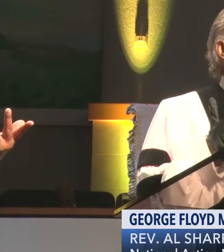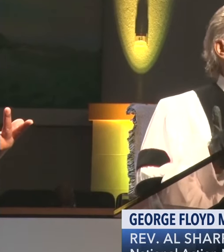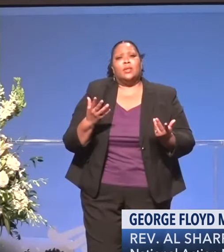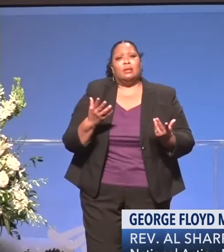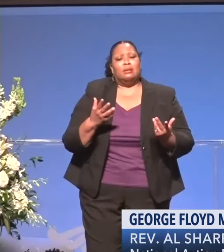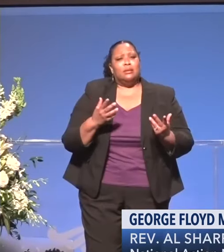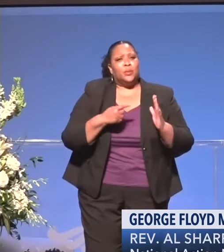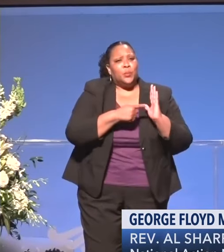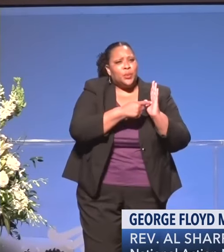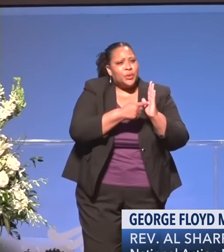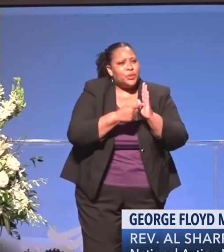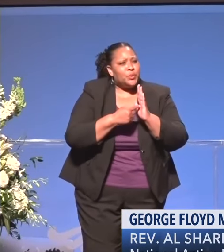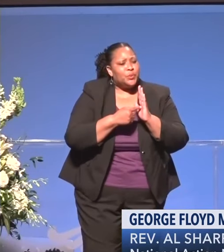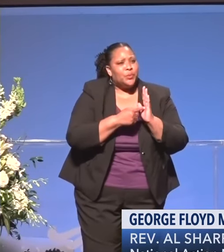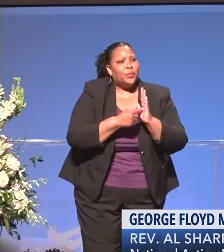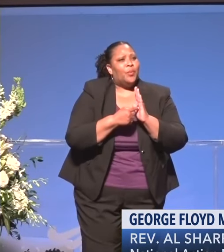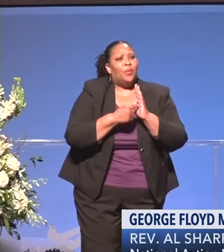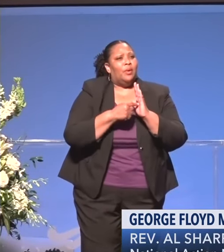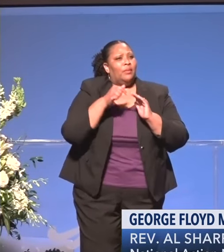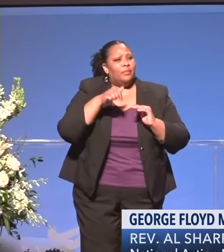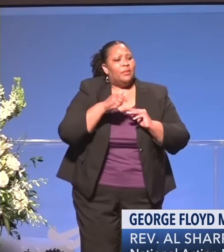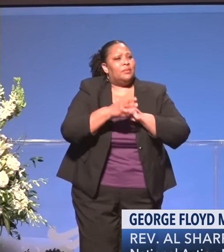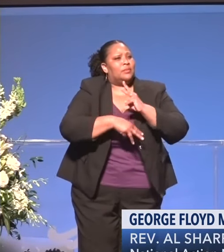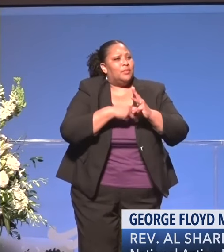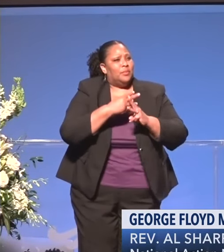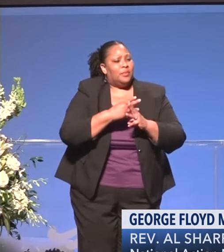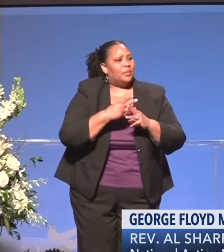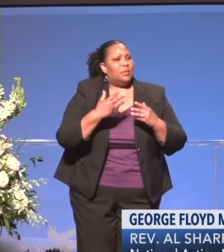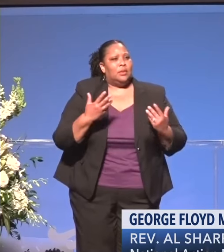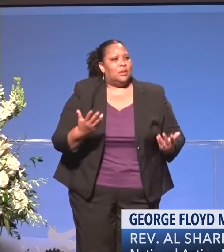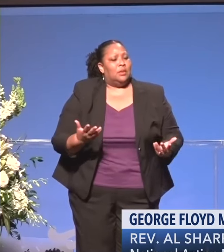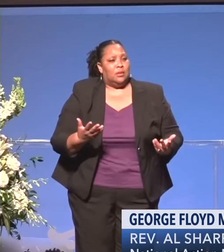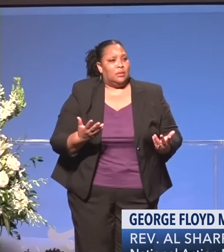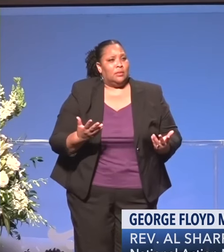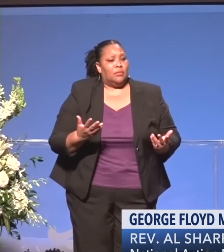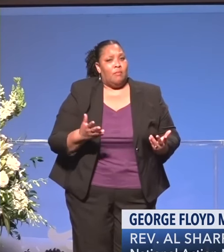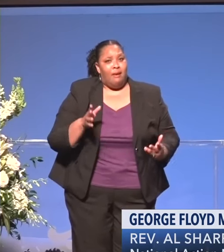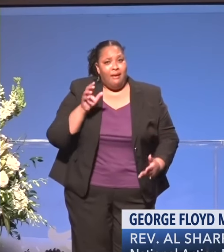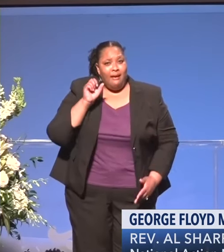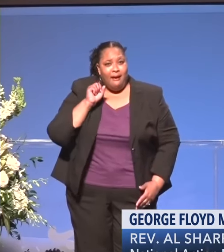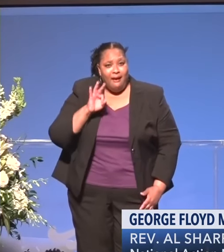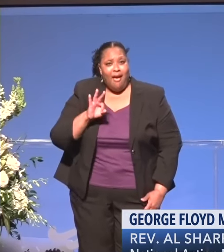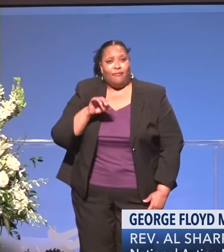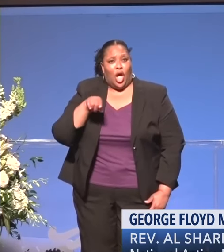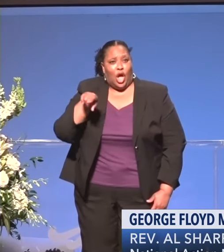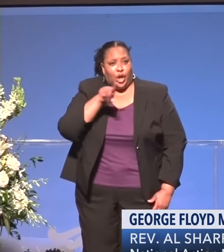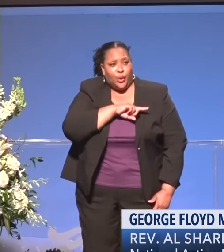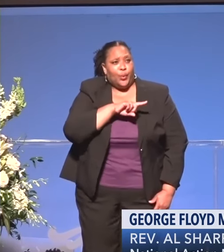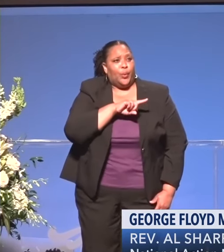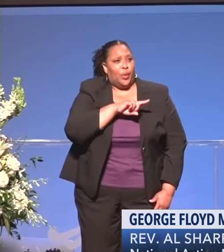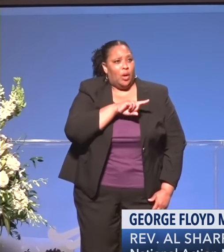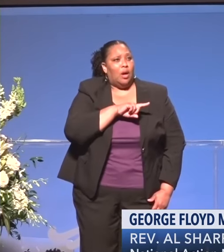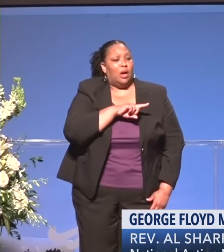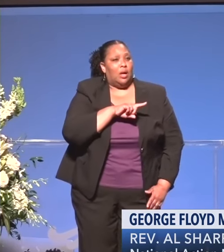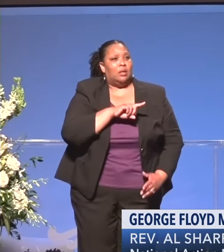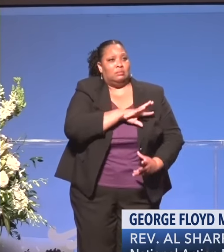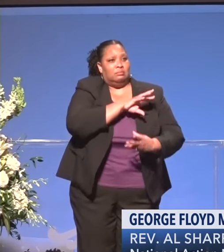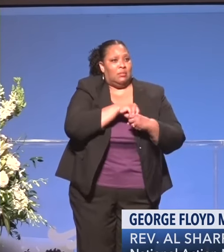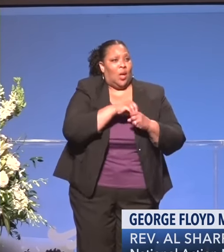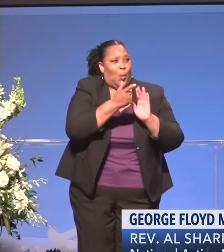The signals that we're sending is that if you are in law